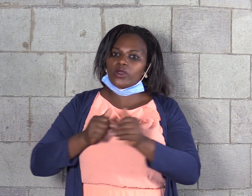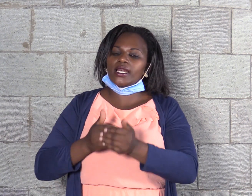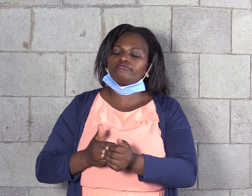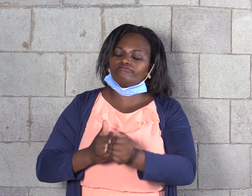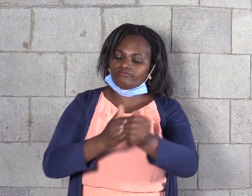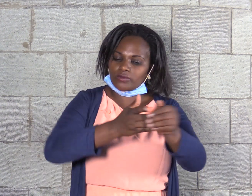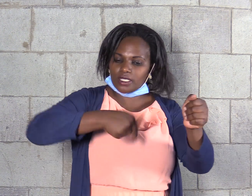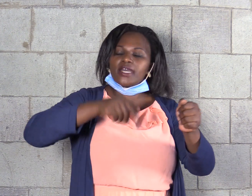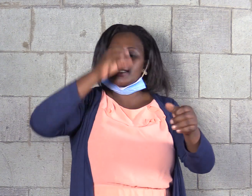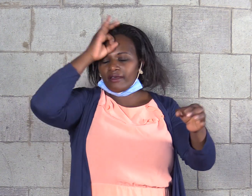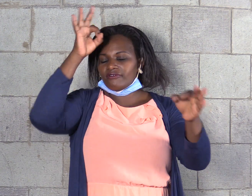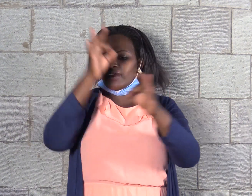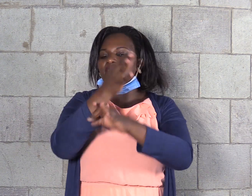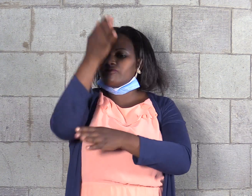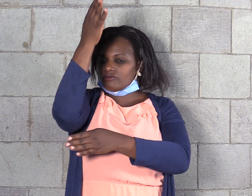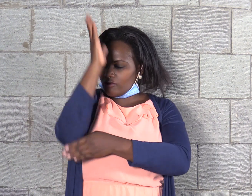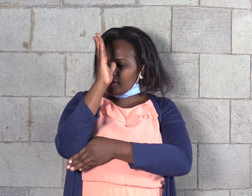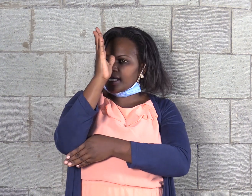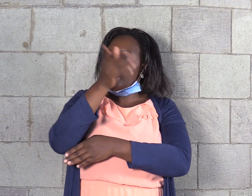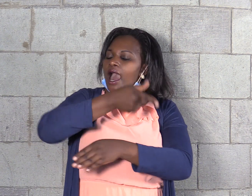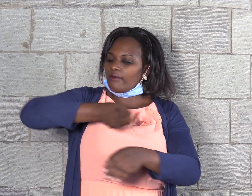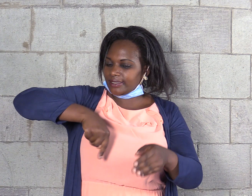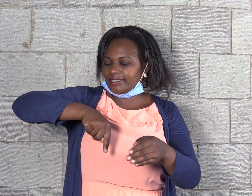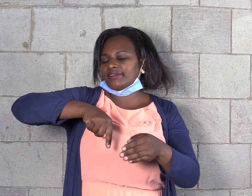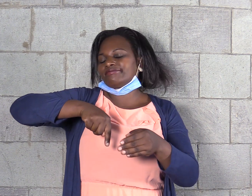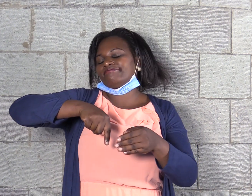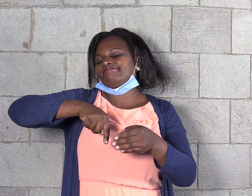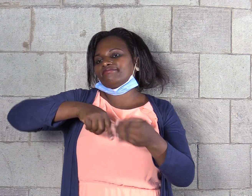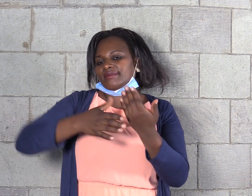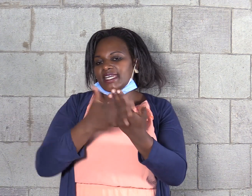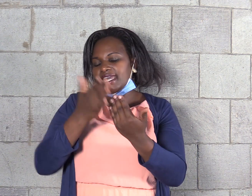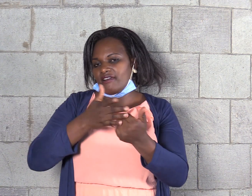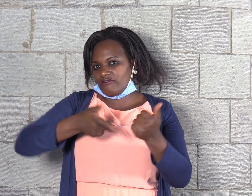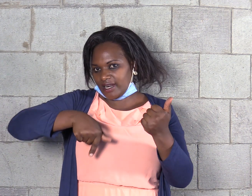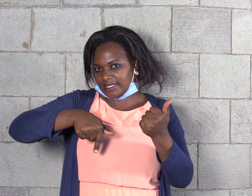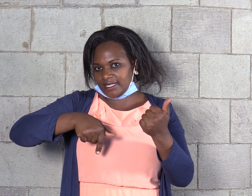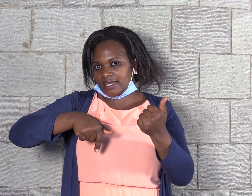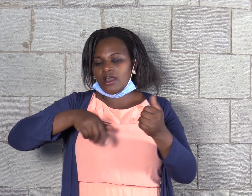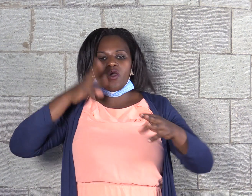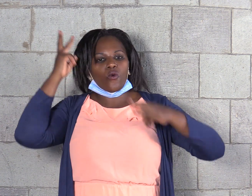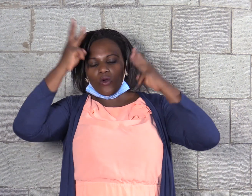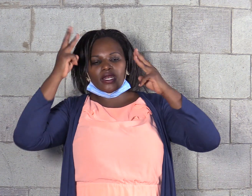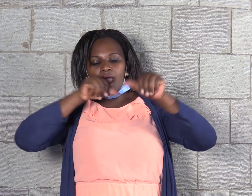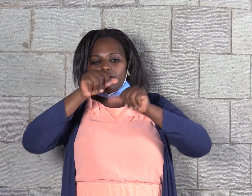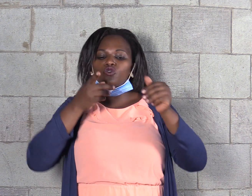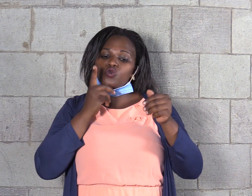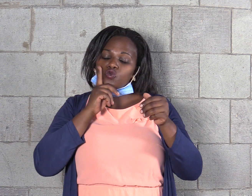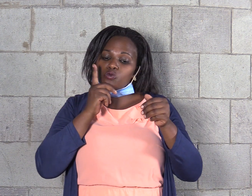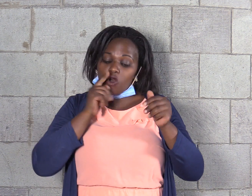a faithful God. He is our shepherd. We should not be worried about what we'll eat today or tomorrow, what we'll do today